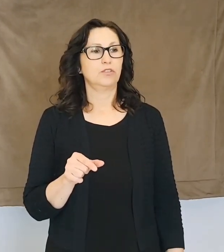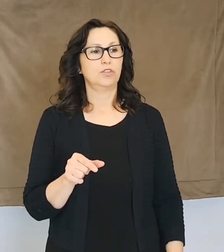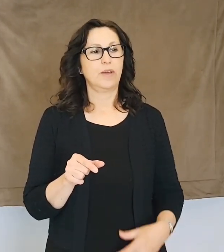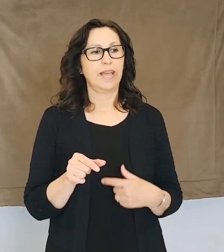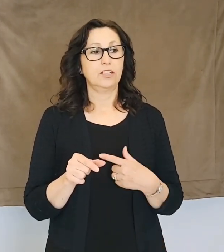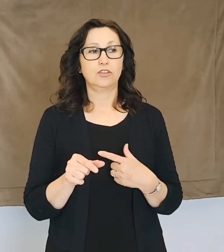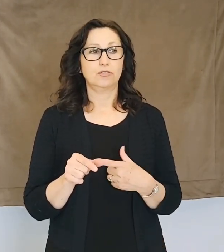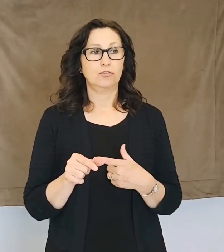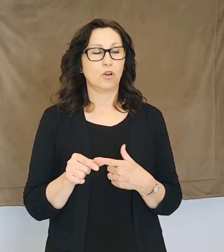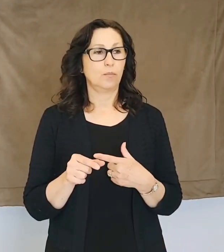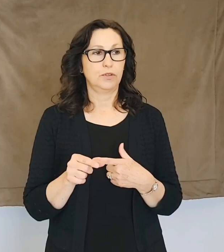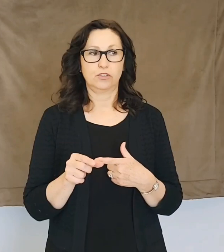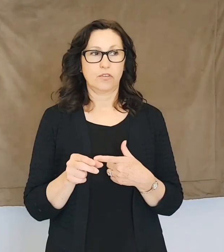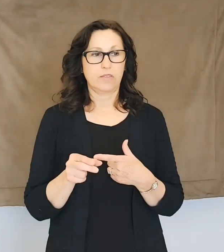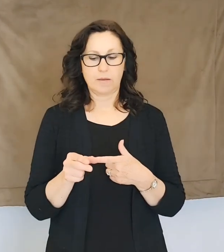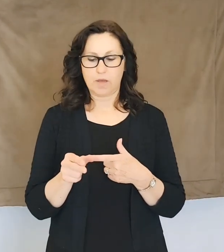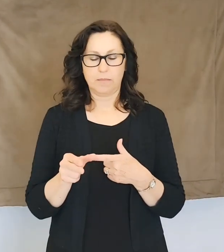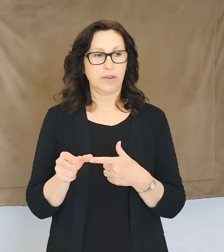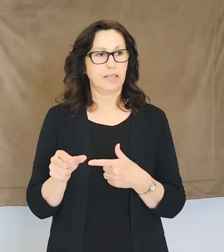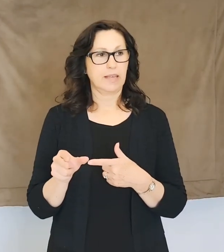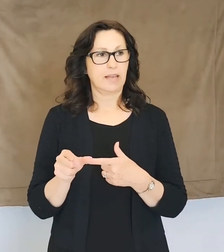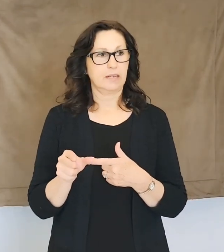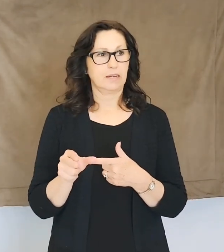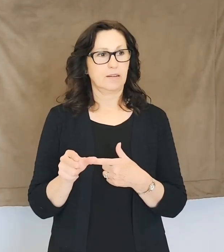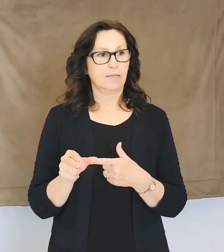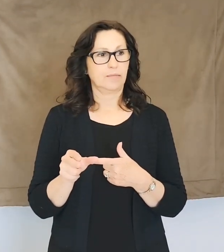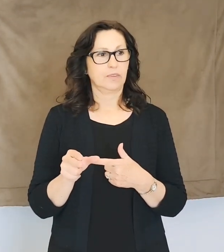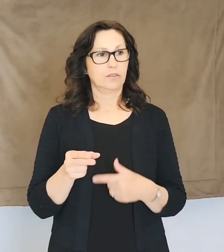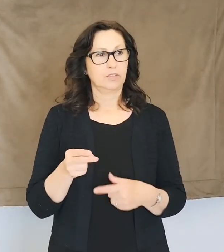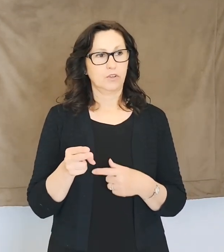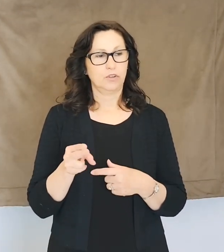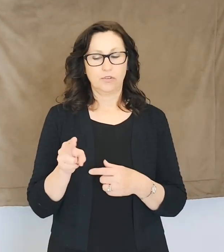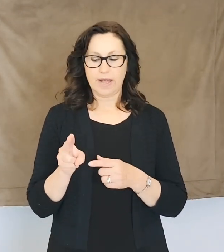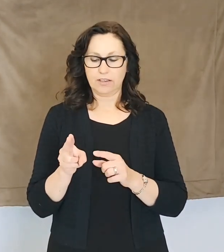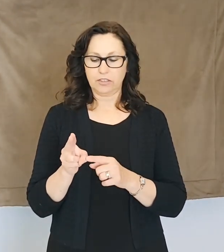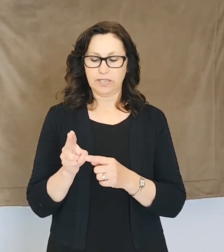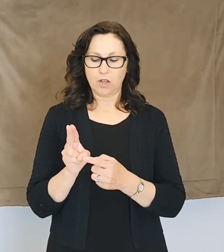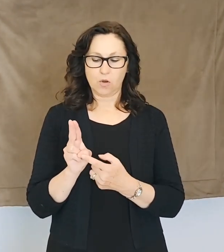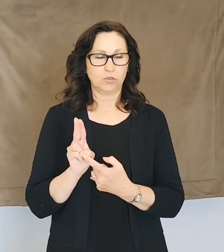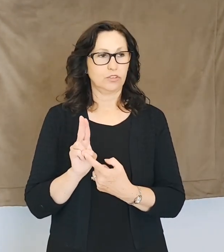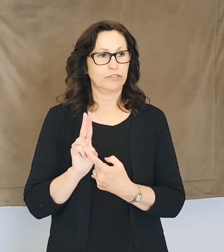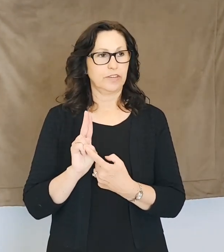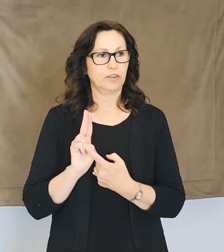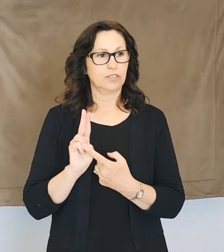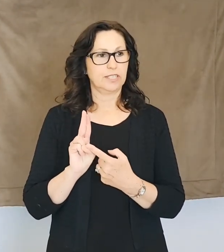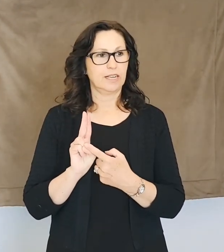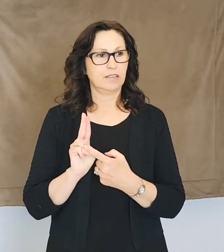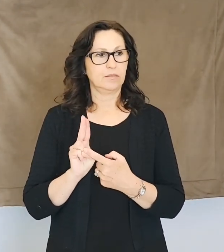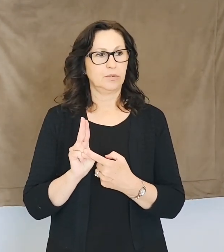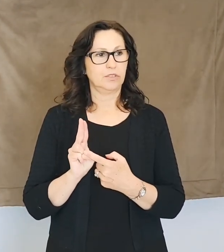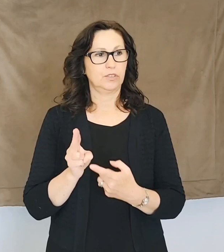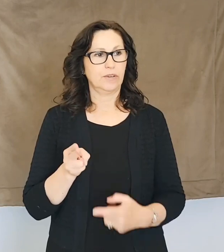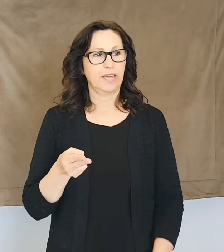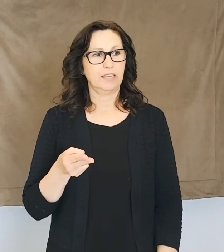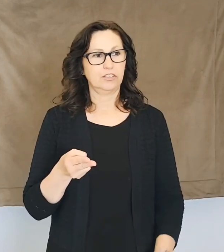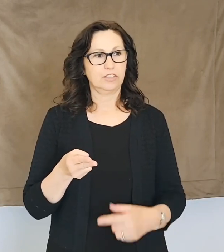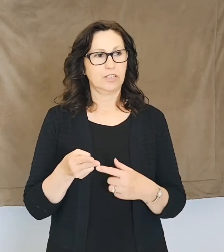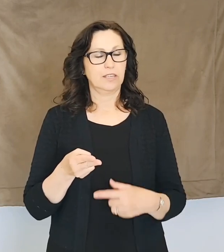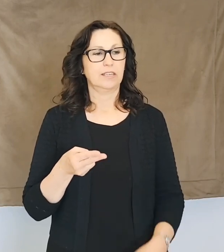you do H, you don't put your thumb up like that. So you actually hold your fingers down when you do H,